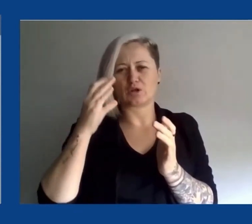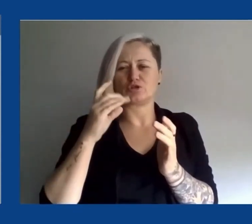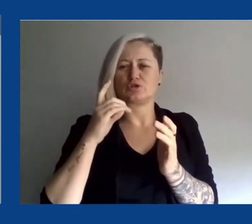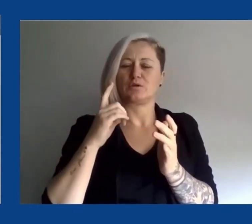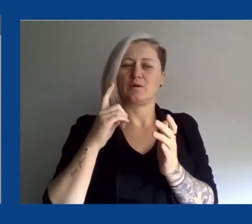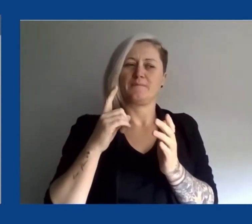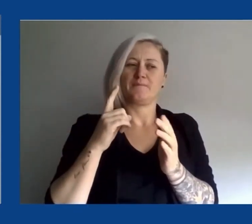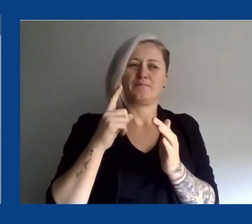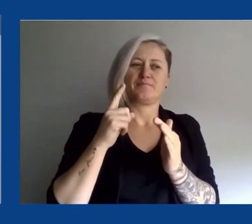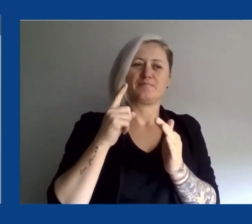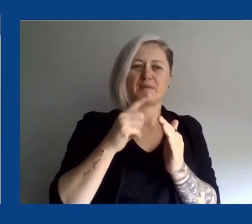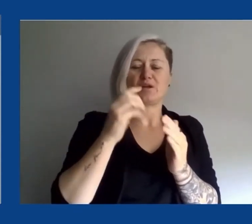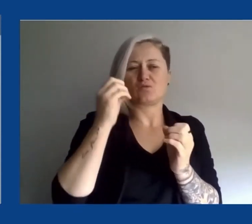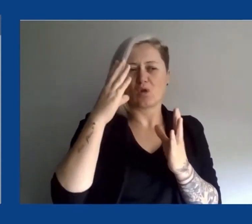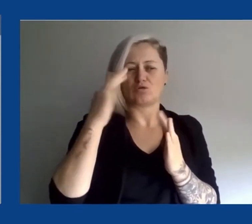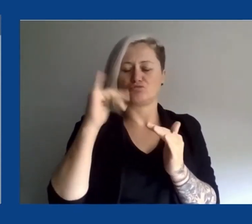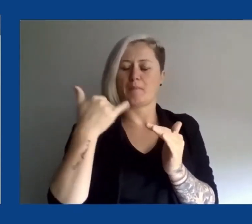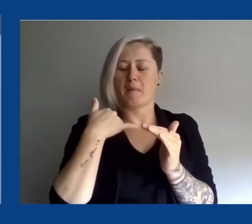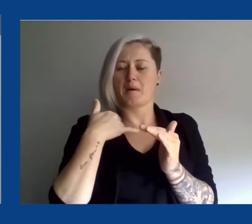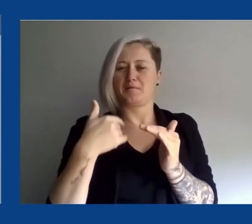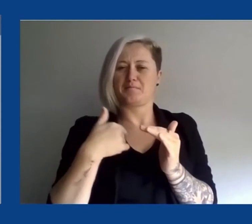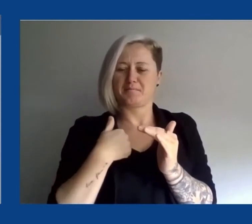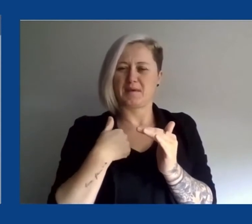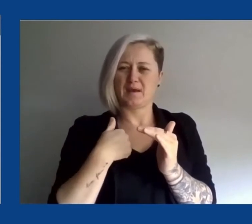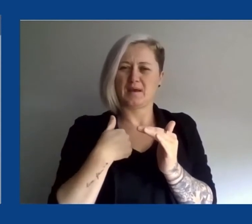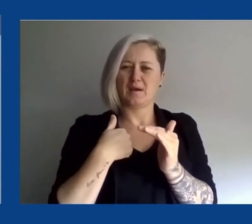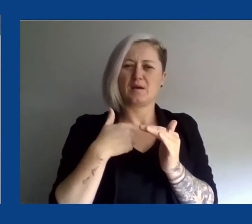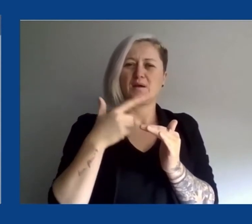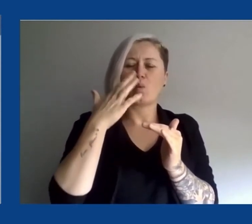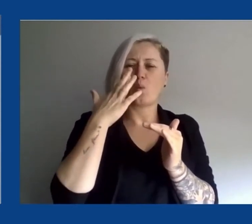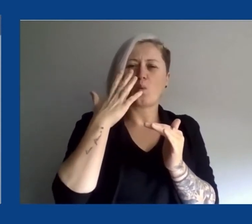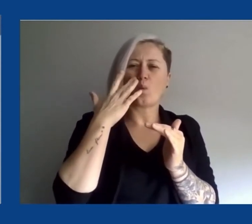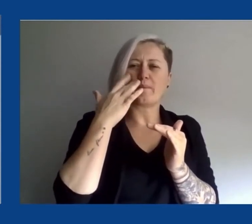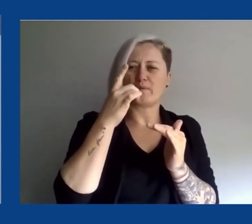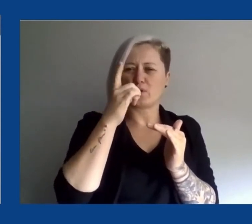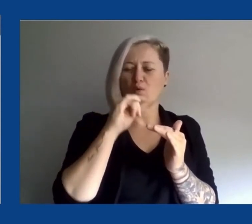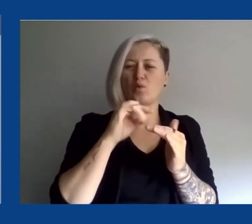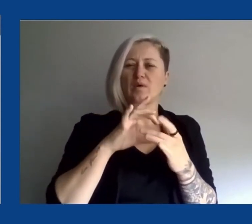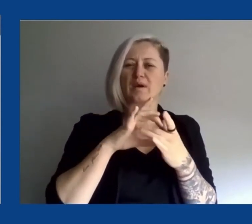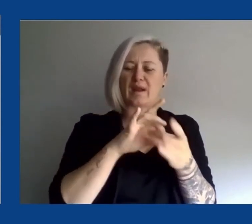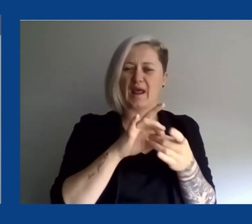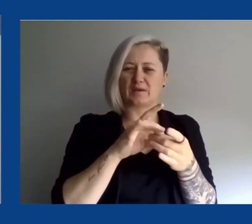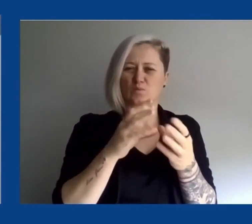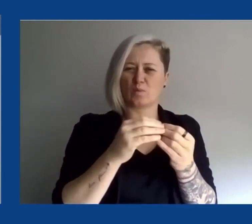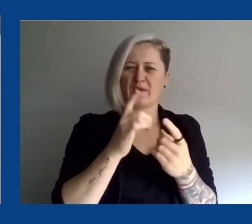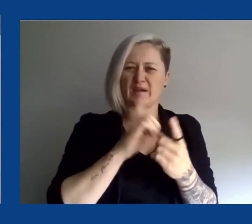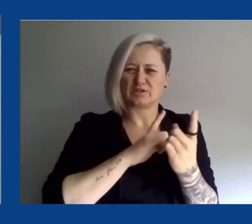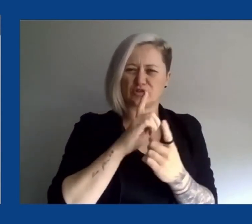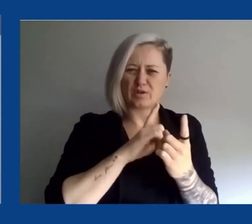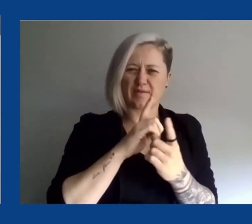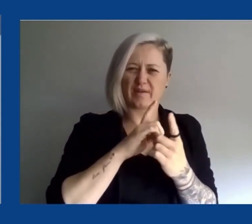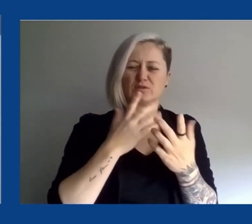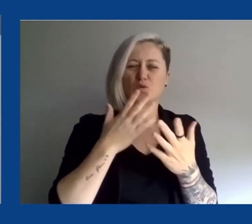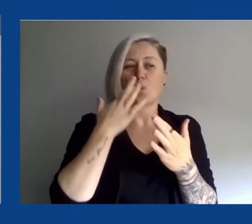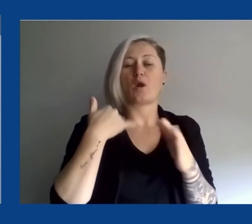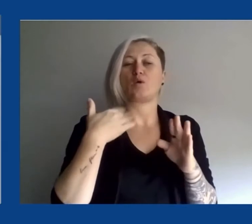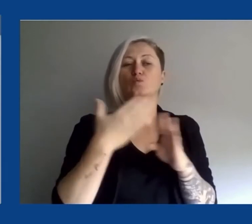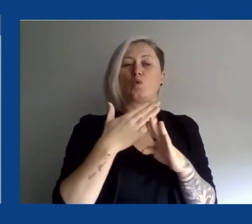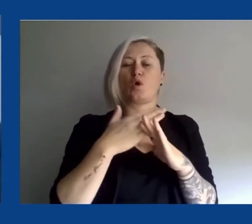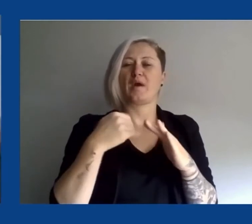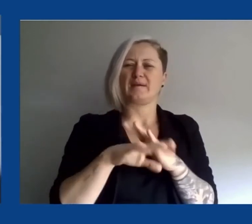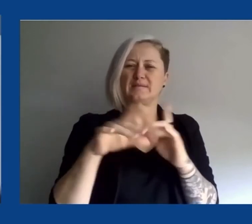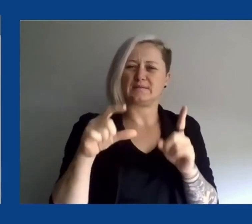that reminded me of that was when we could connect with each other. So when I was working in Dandenong,